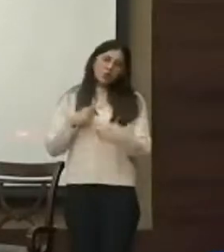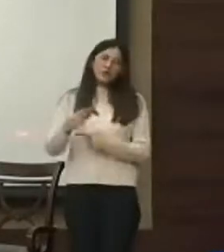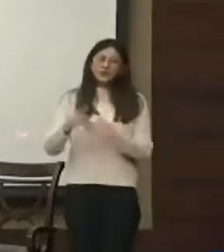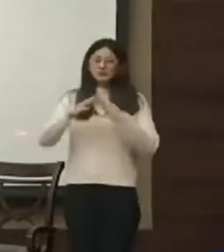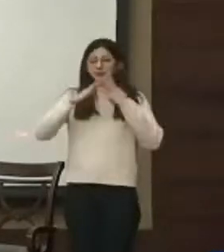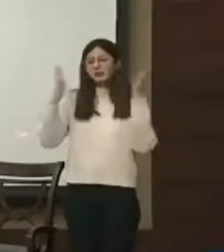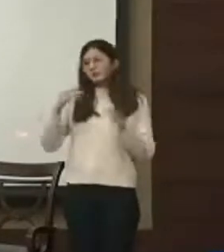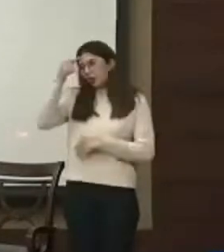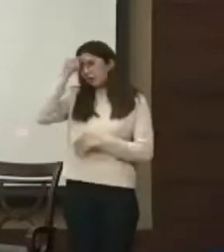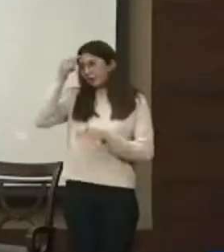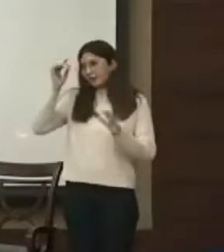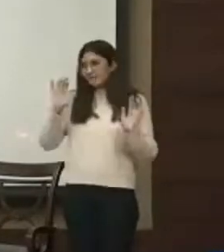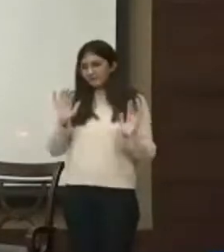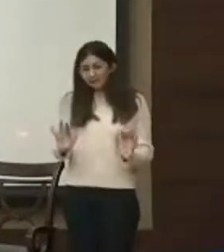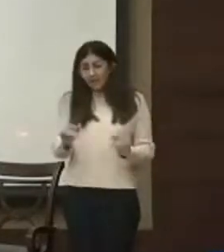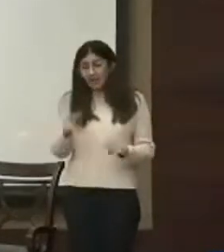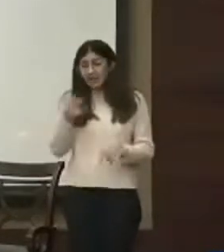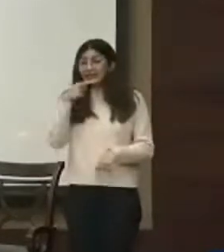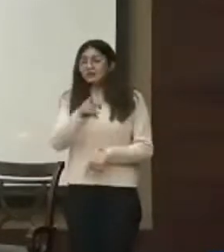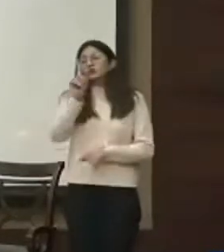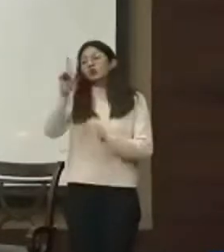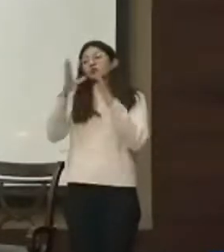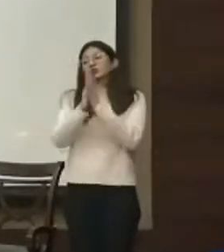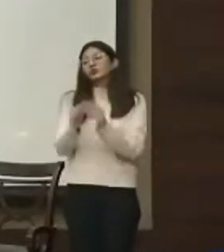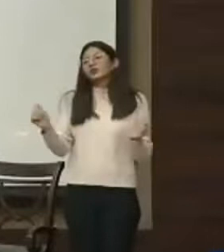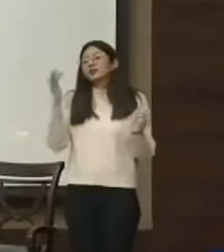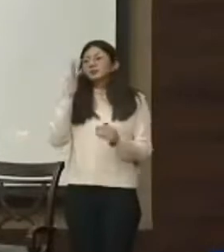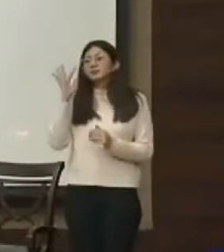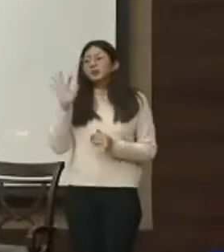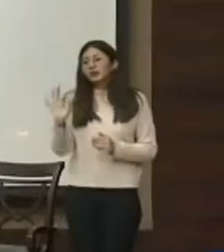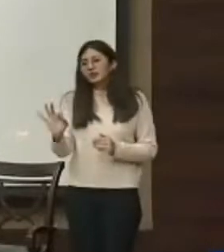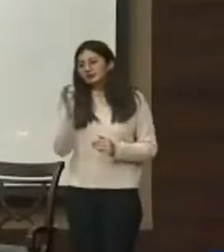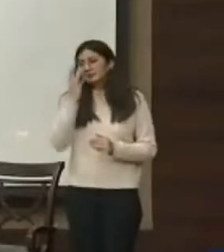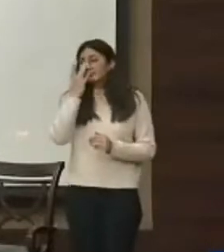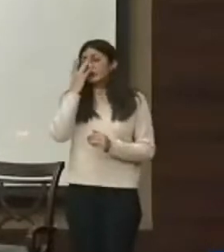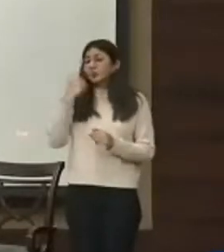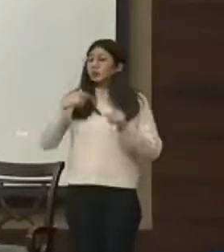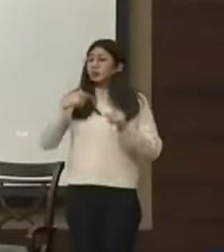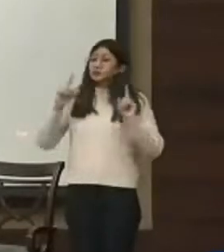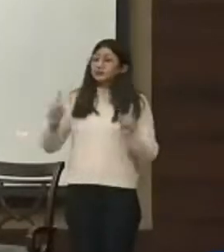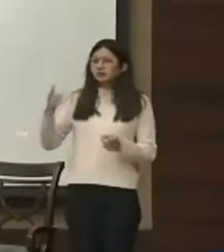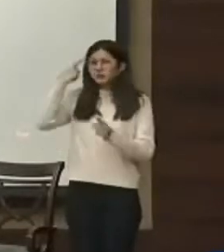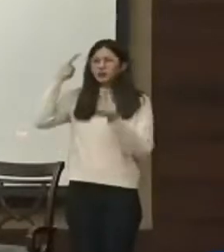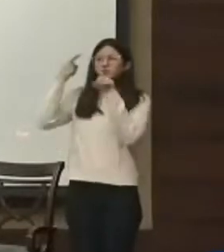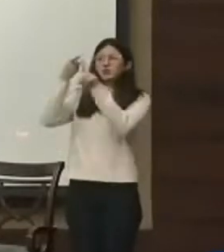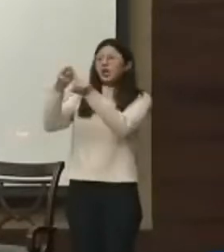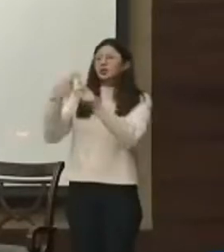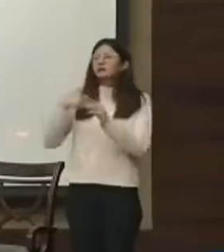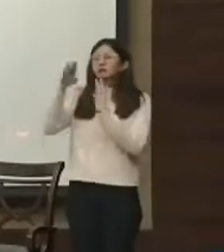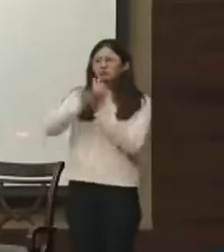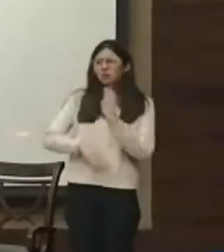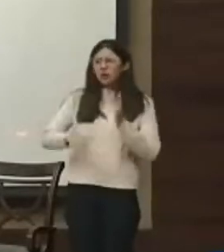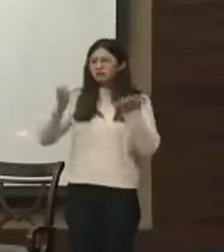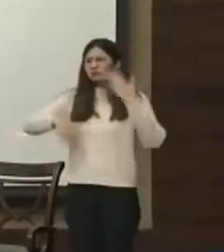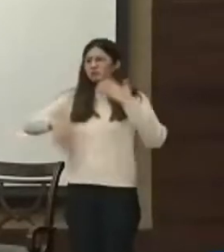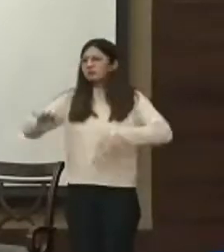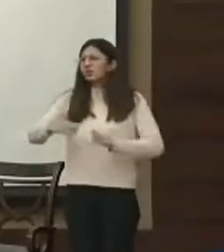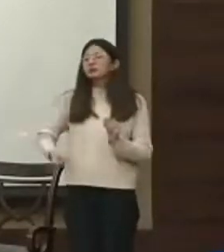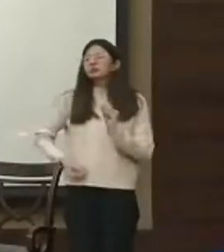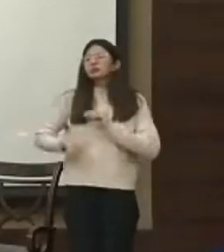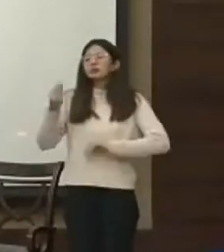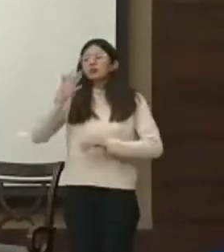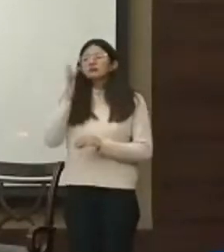that's one thing that needs to be done, and we need to have targeted interventions to make sure that,